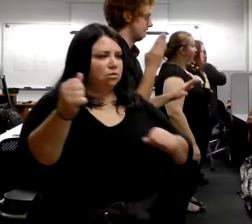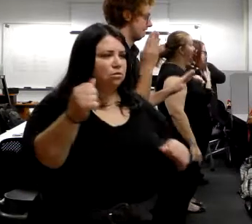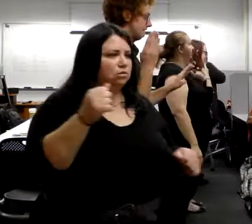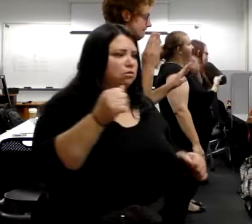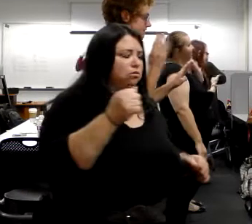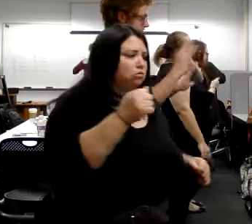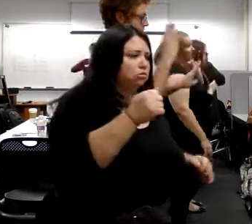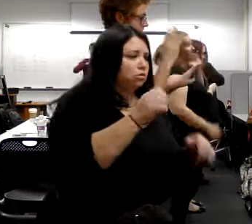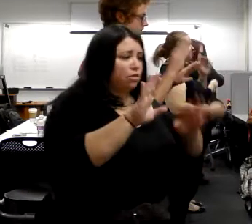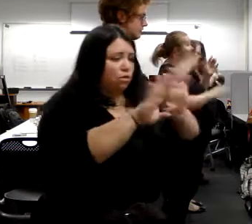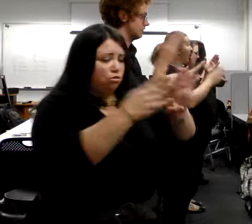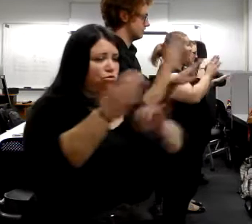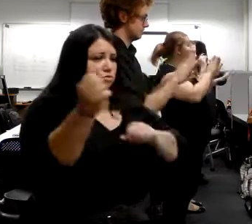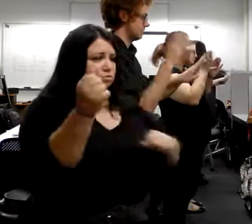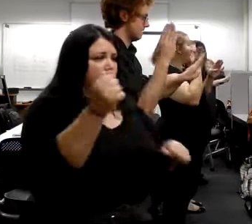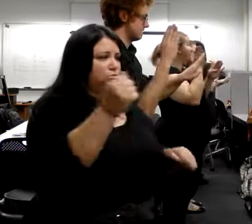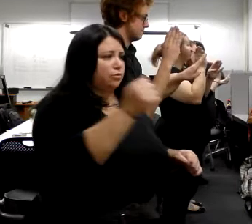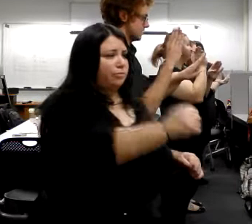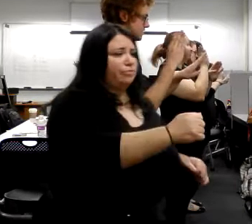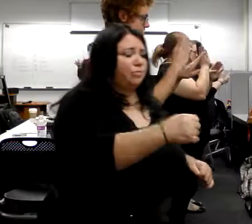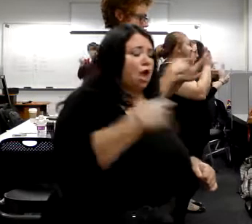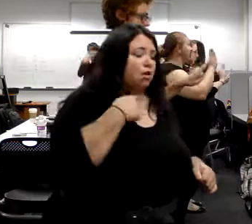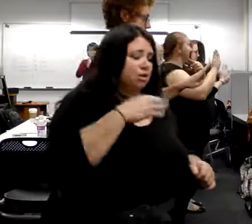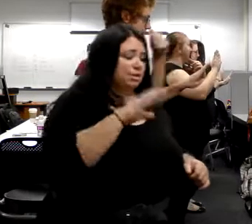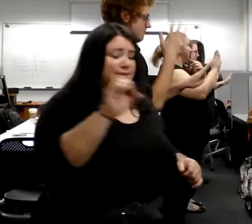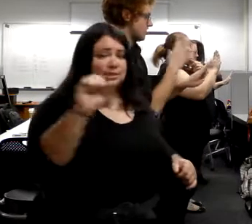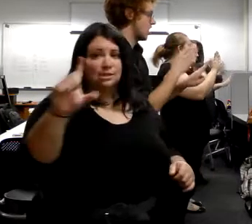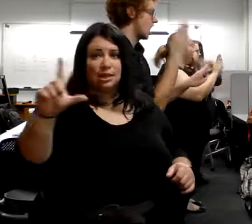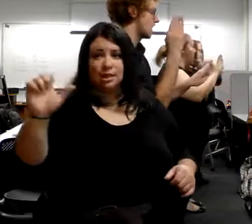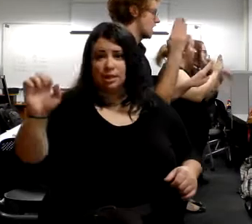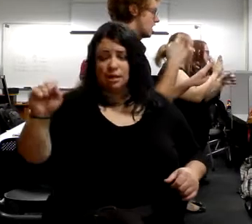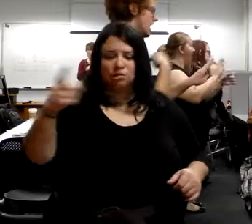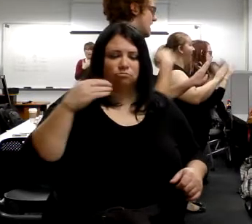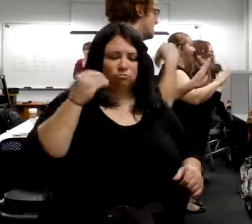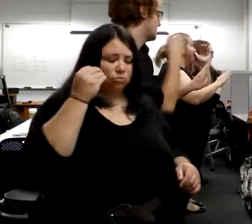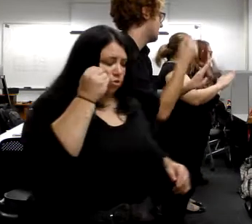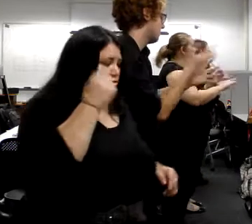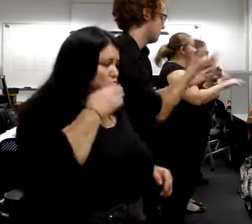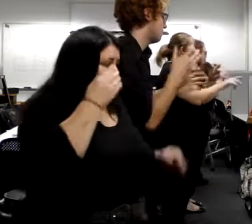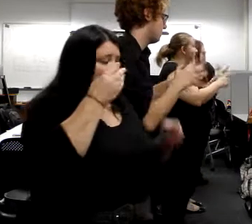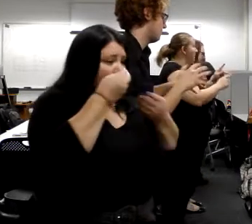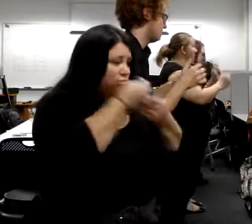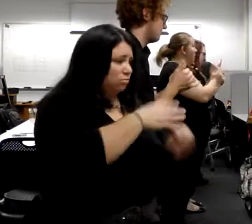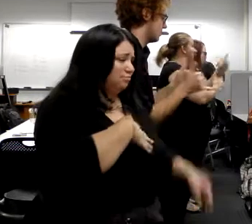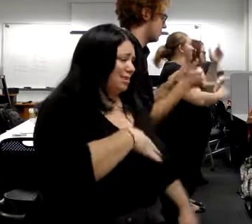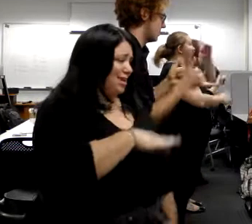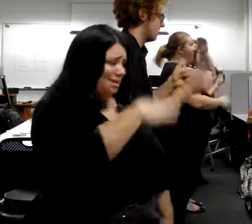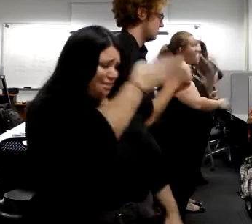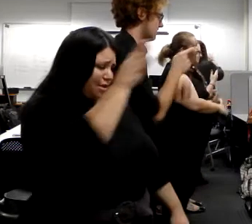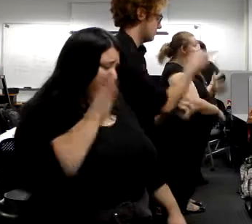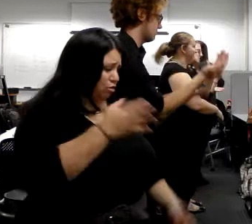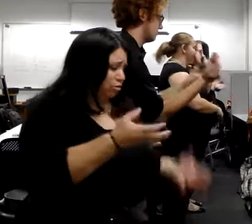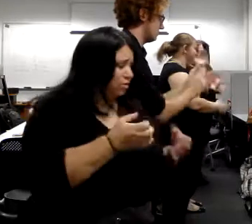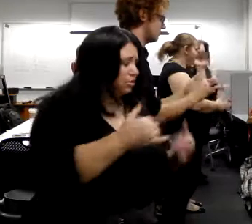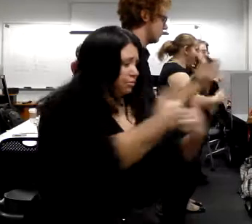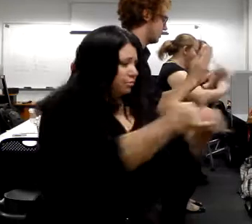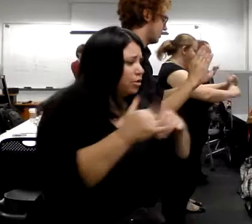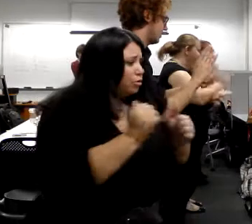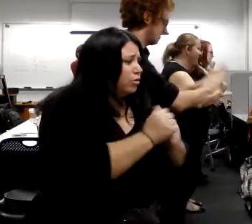was like, I never want to play with you again. And she said, yeah, well, me neither. And that's the story of how my best friend